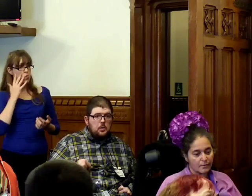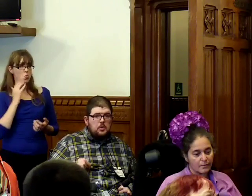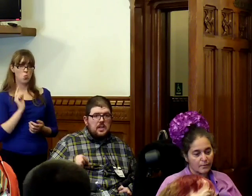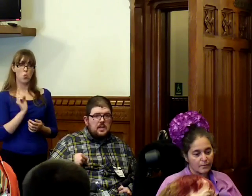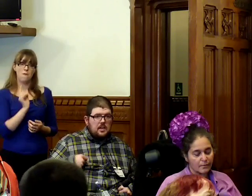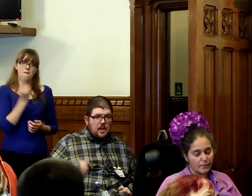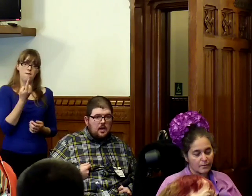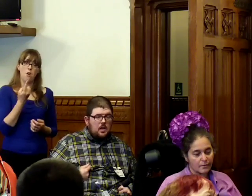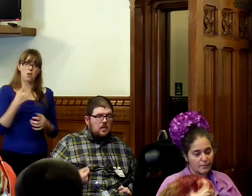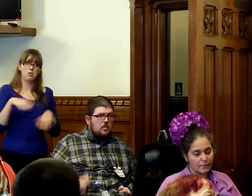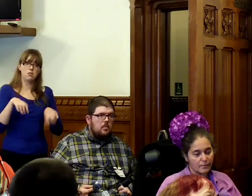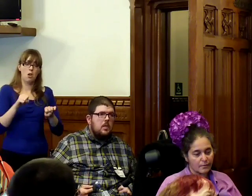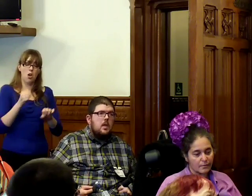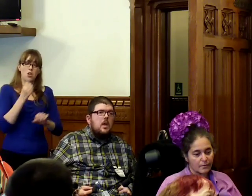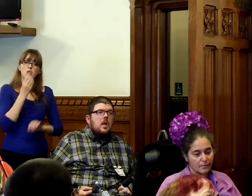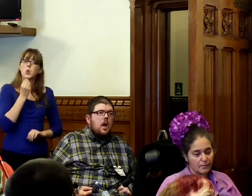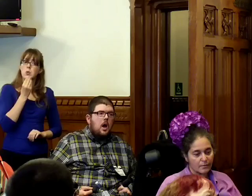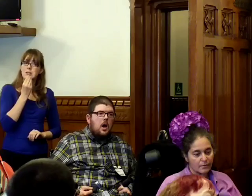started using